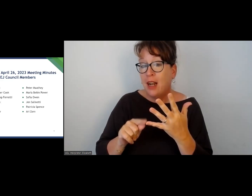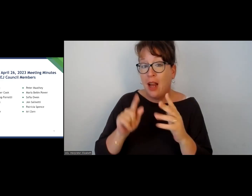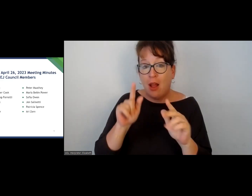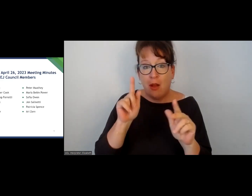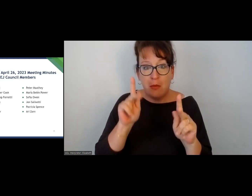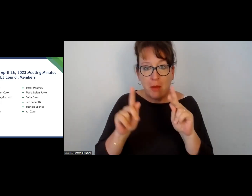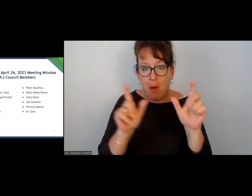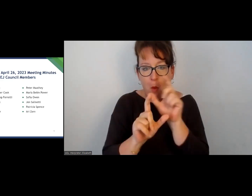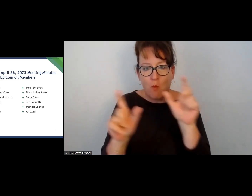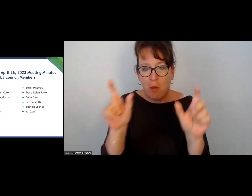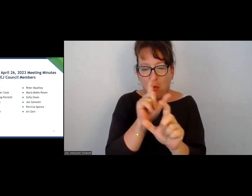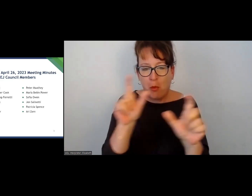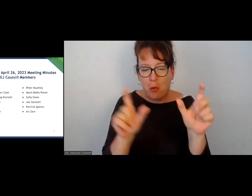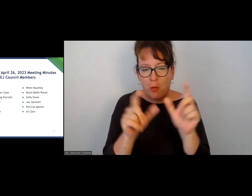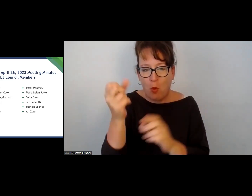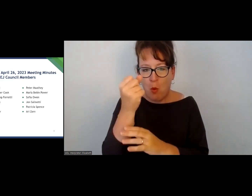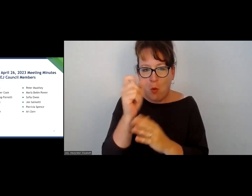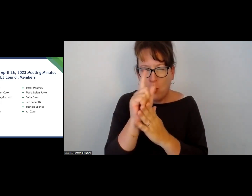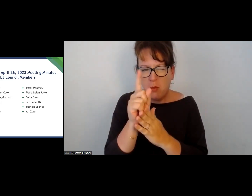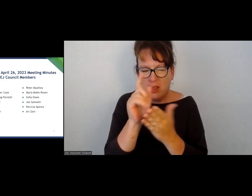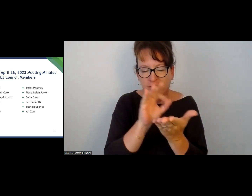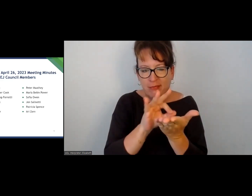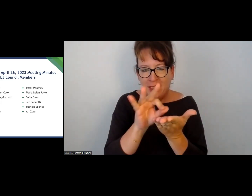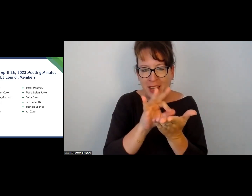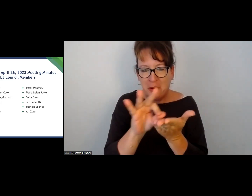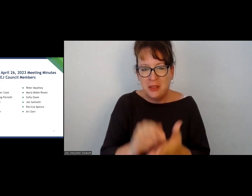on their cameras. One moment.